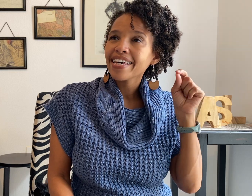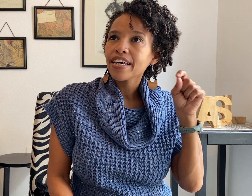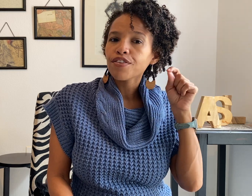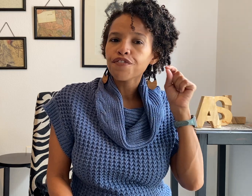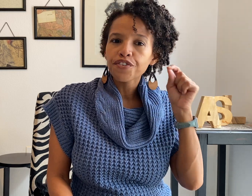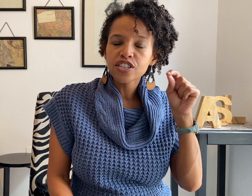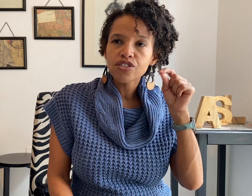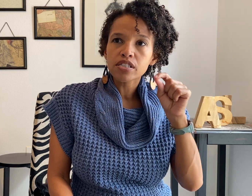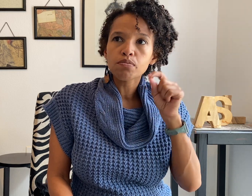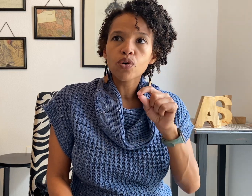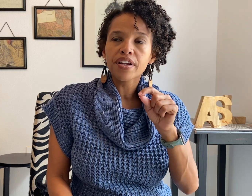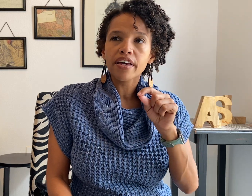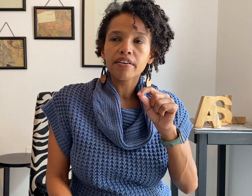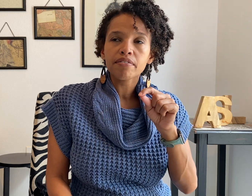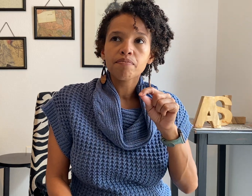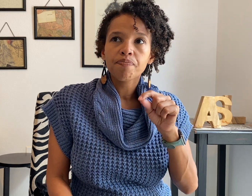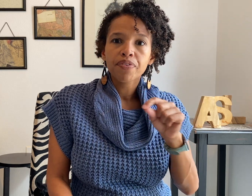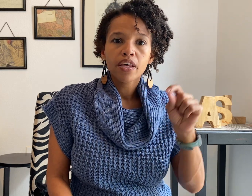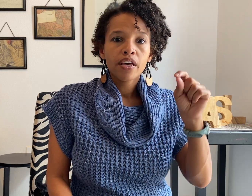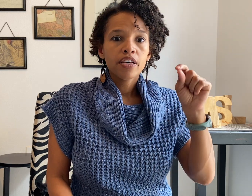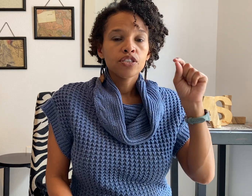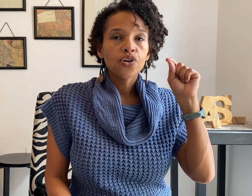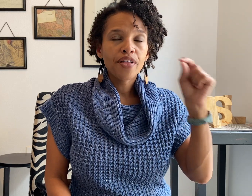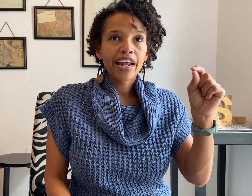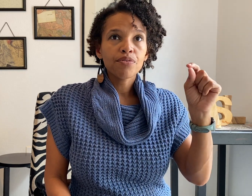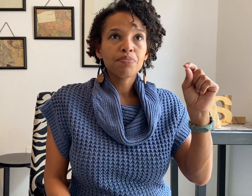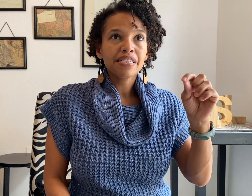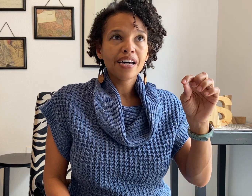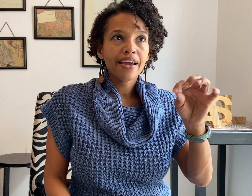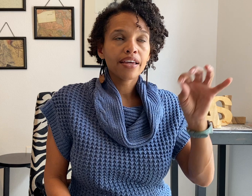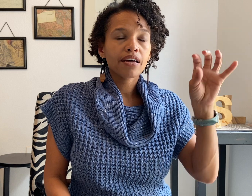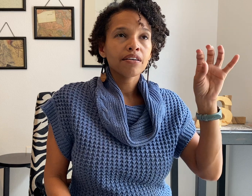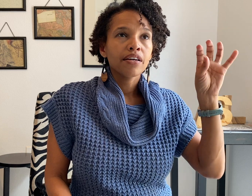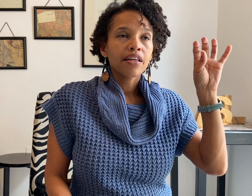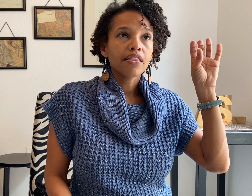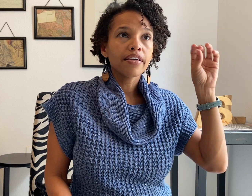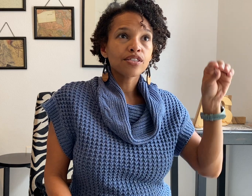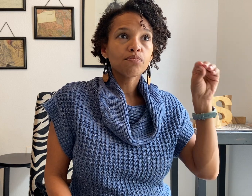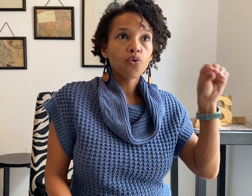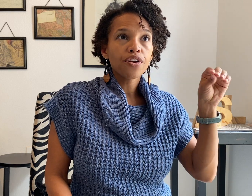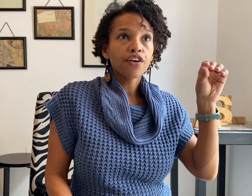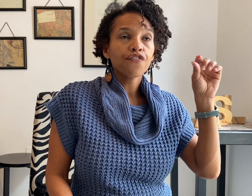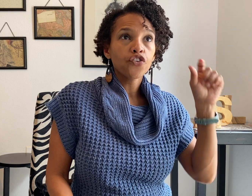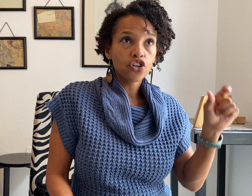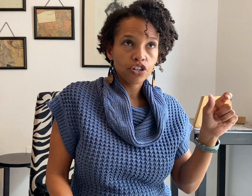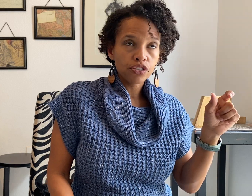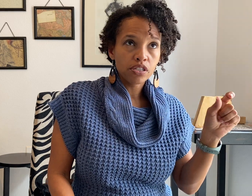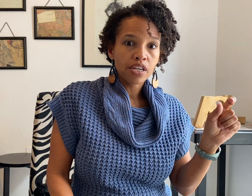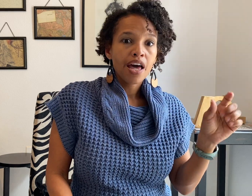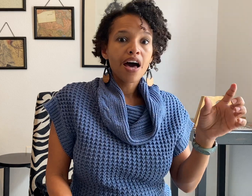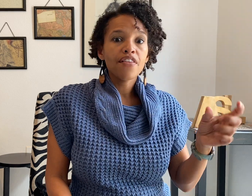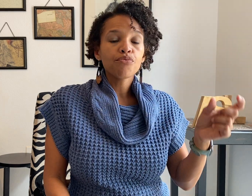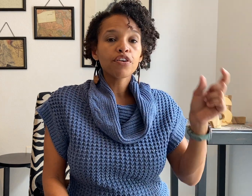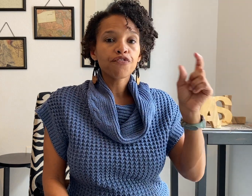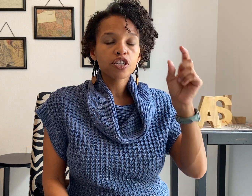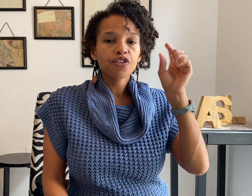in the fridge this morning? So then I would be signing this morning first and then